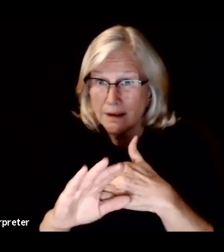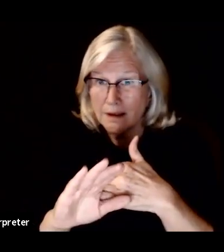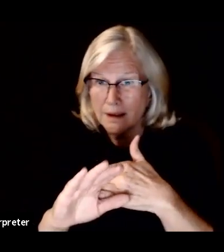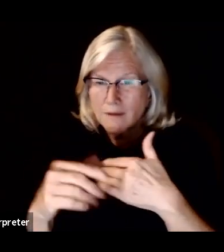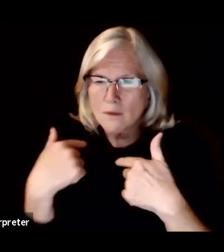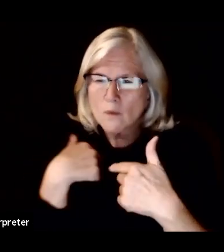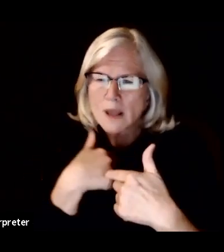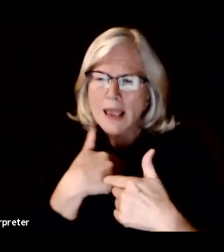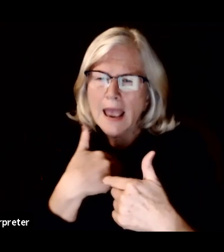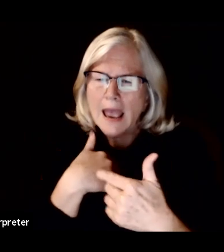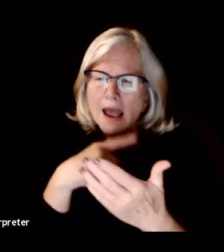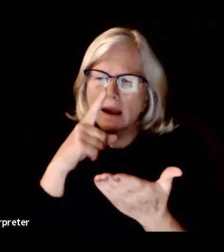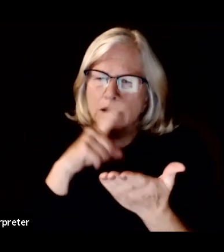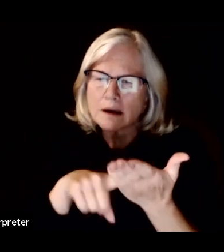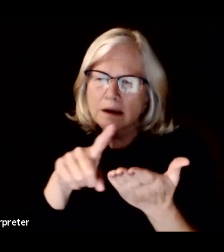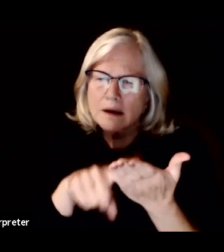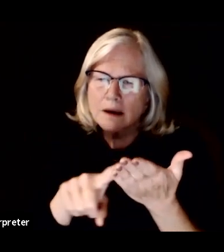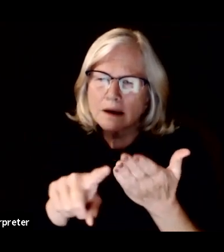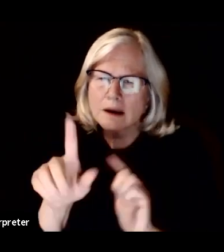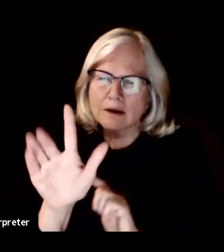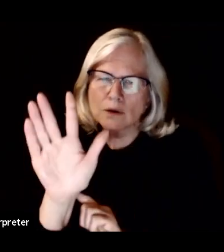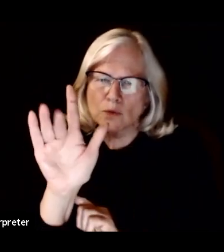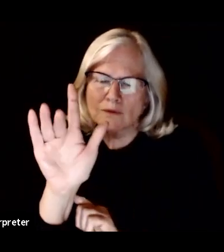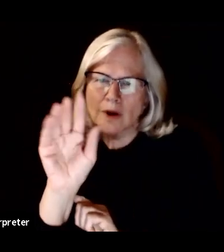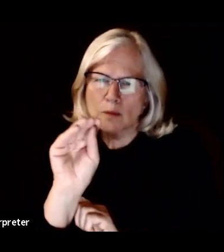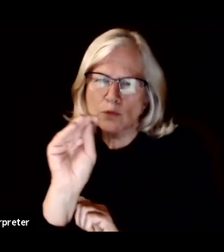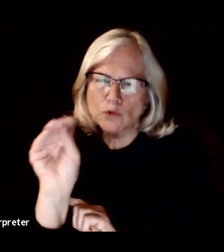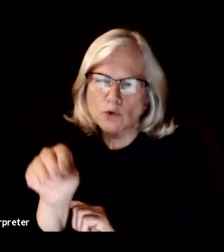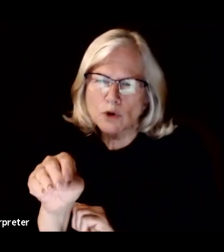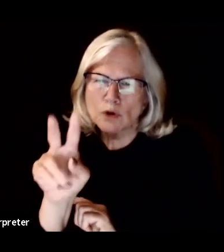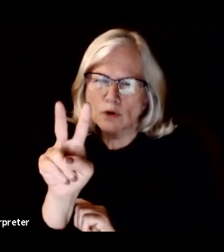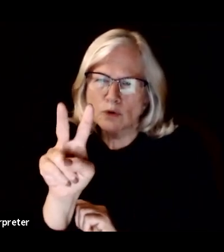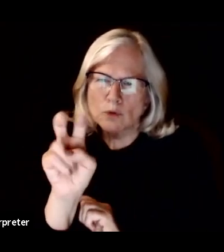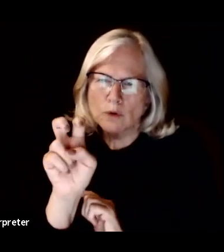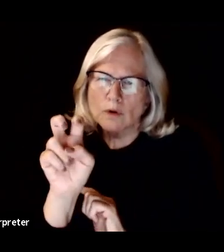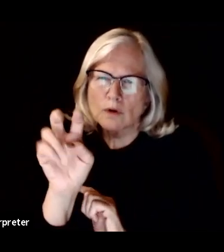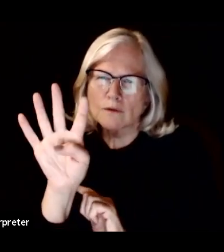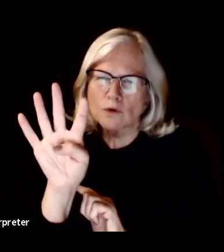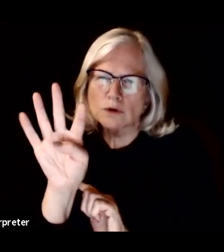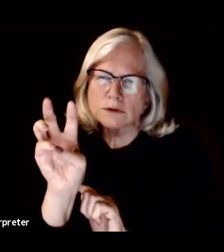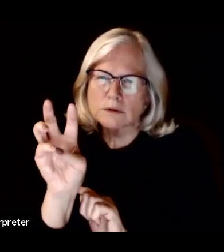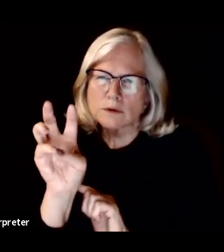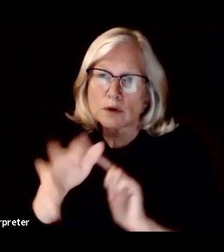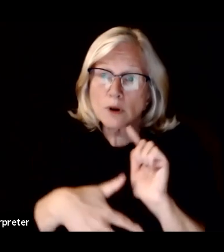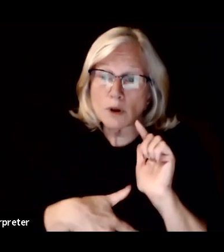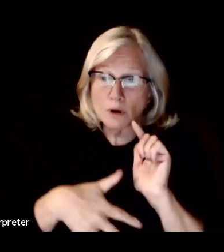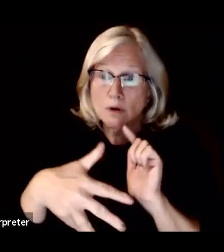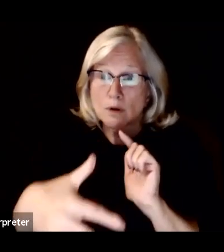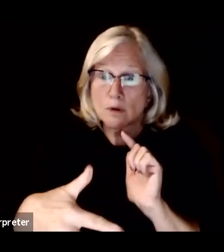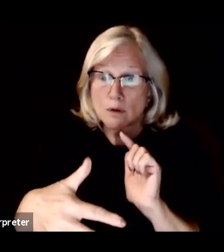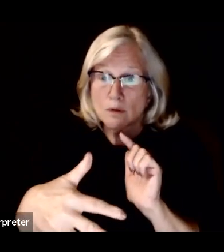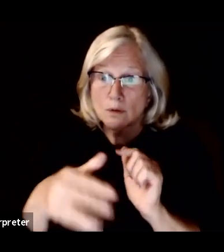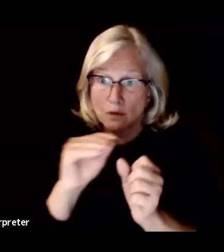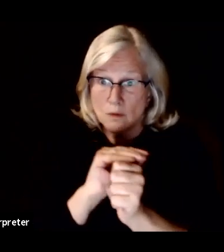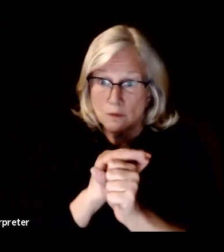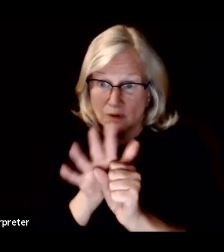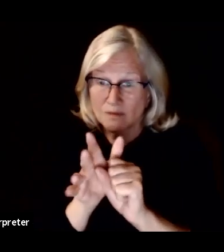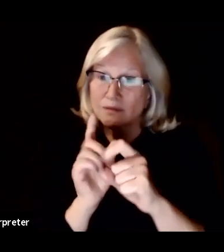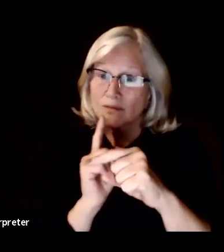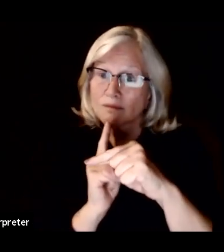or 246 of our pregnant COVID positive cases, and they had 261 birth outcomes,